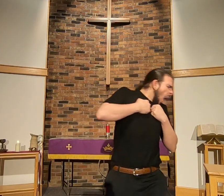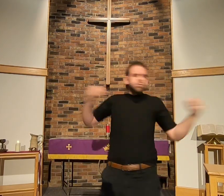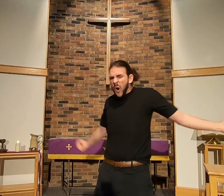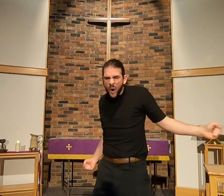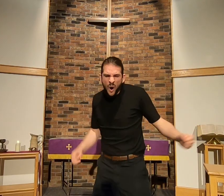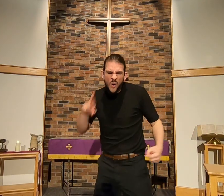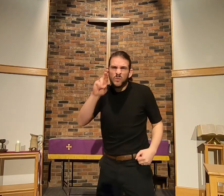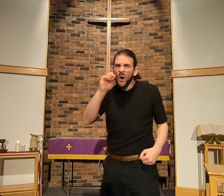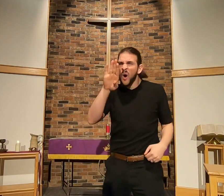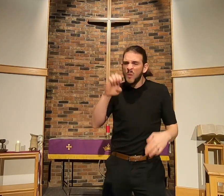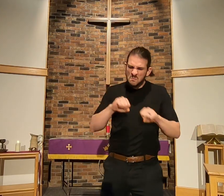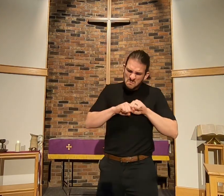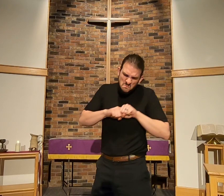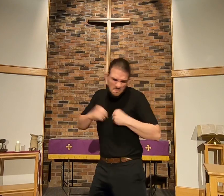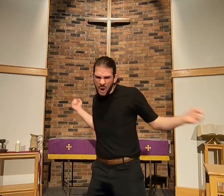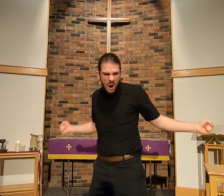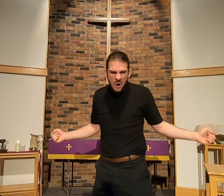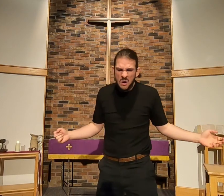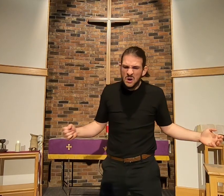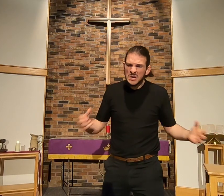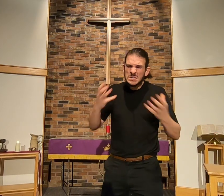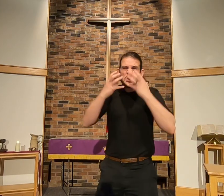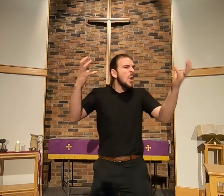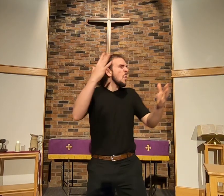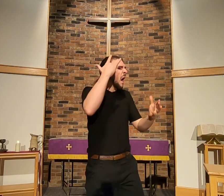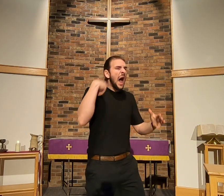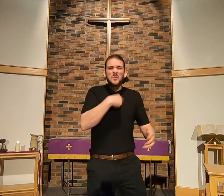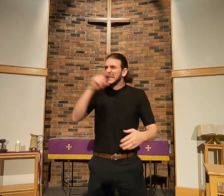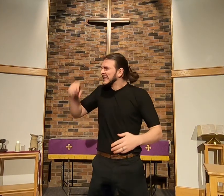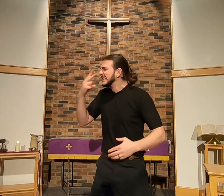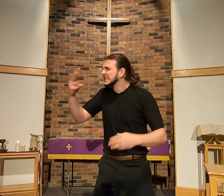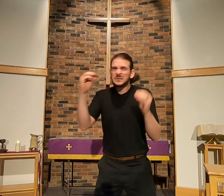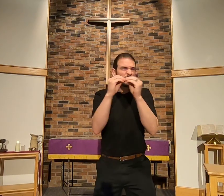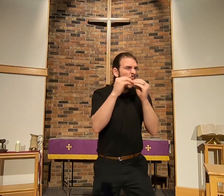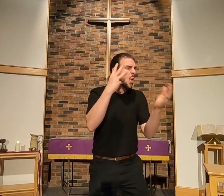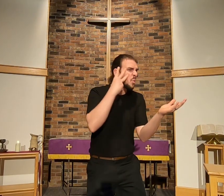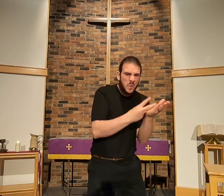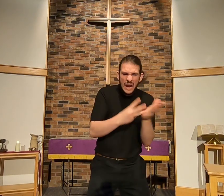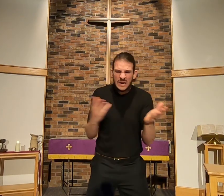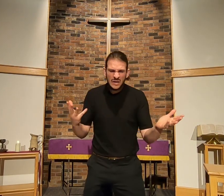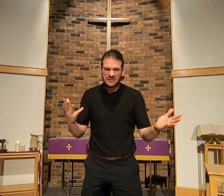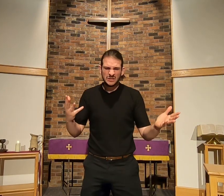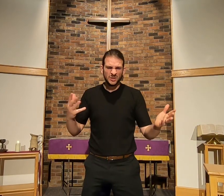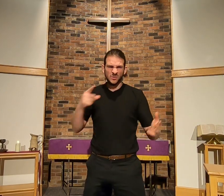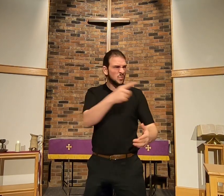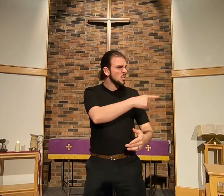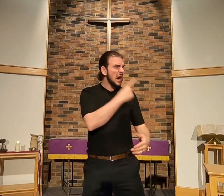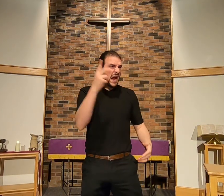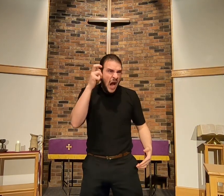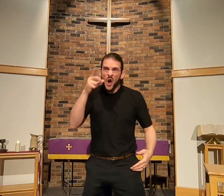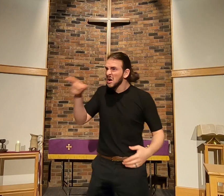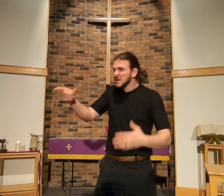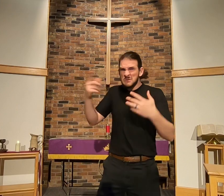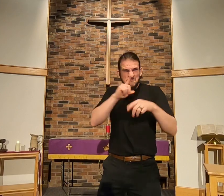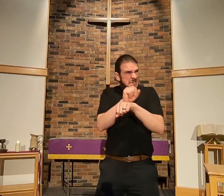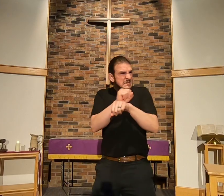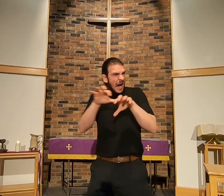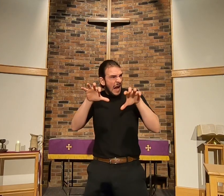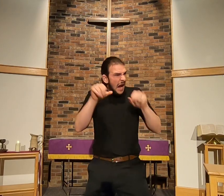At once the high priest ripped his robe apart and shouted, "Why do we need more witnesses? You heard his claim to be